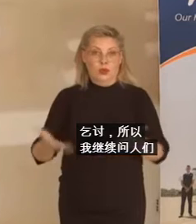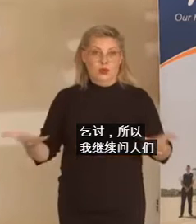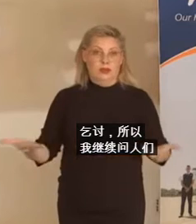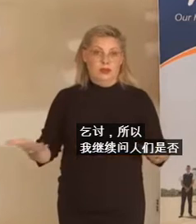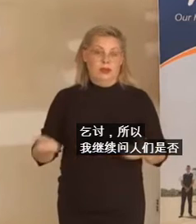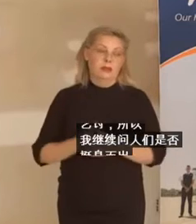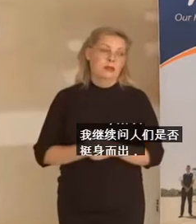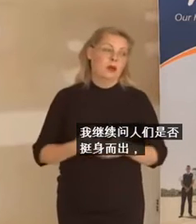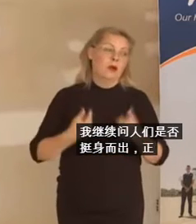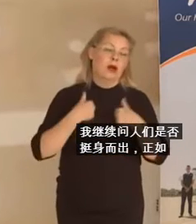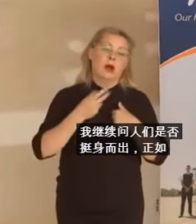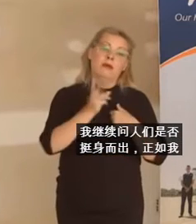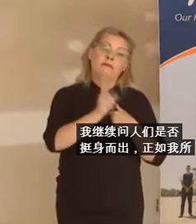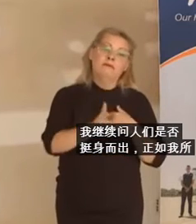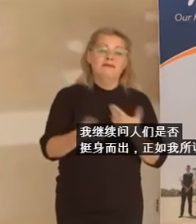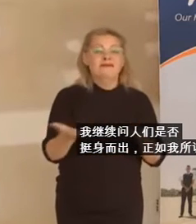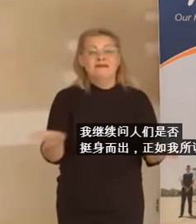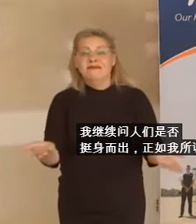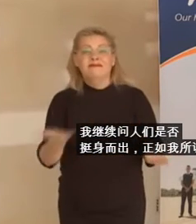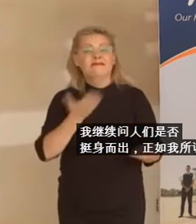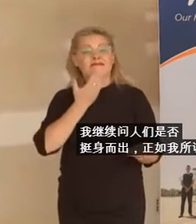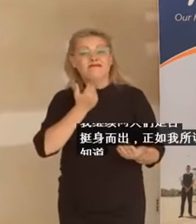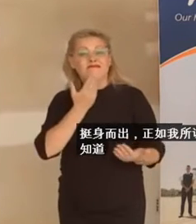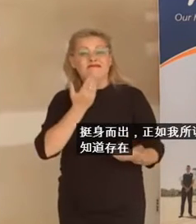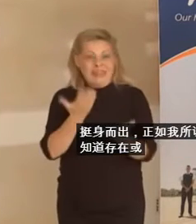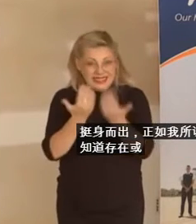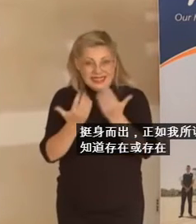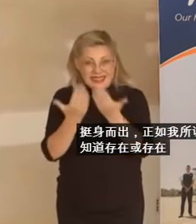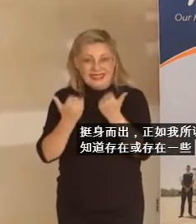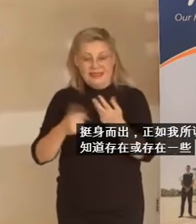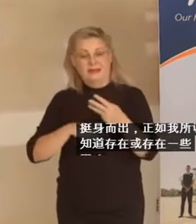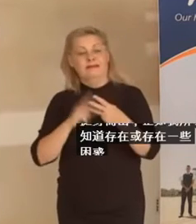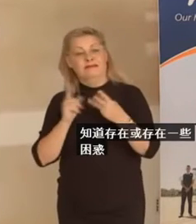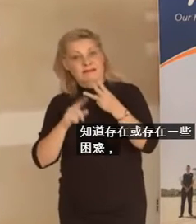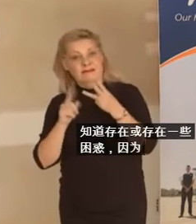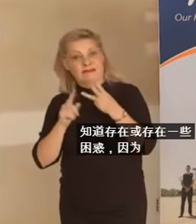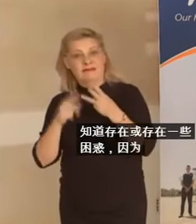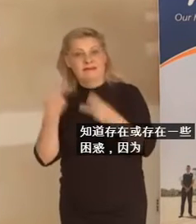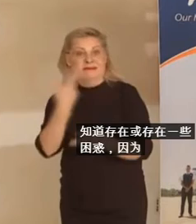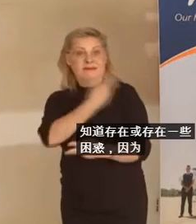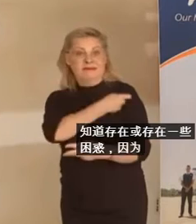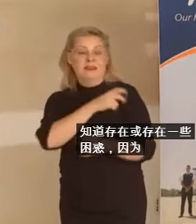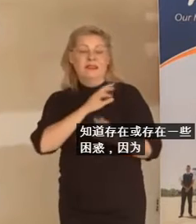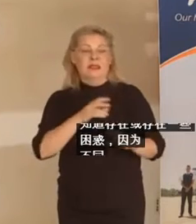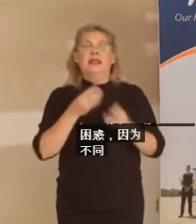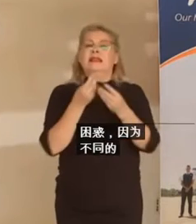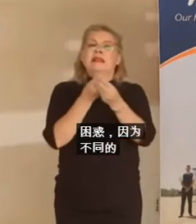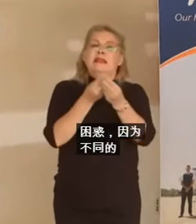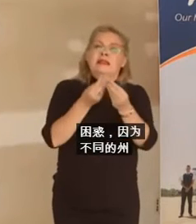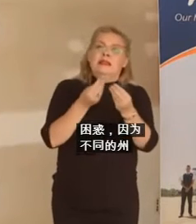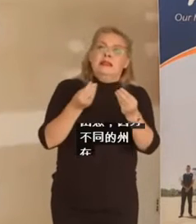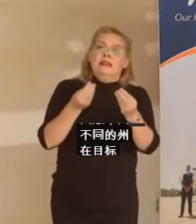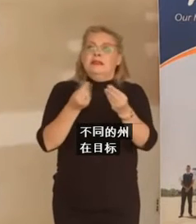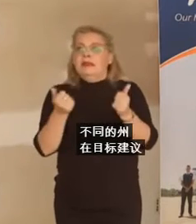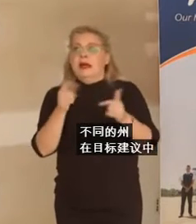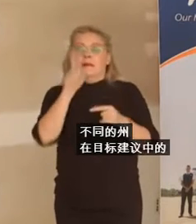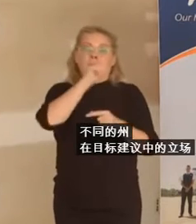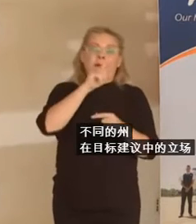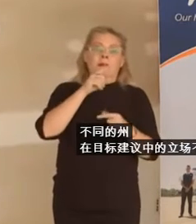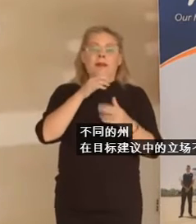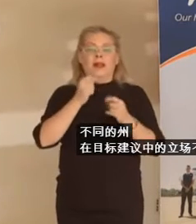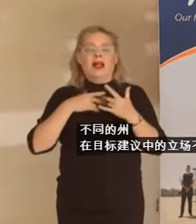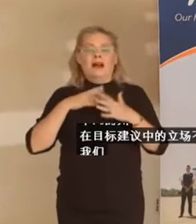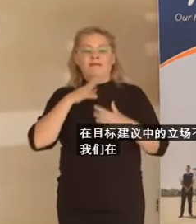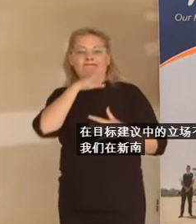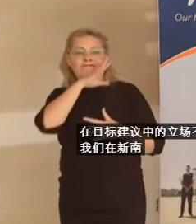is that people come forward. The other point, as I've said, and I know there's been some confusion because different states have different positions in the